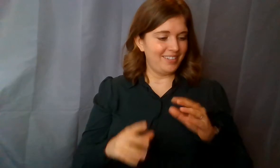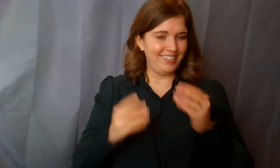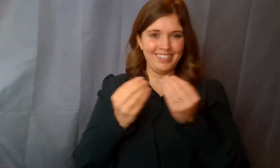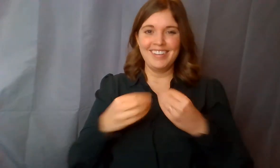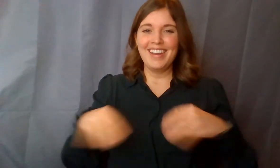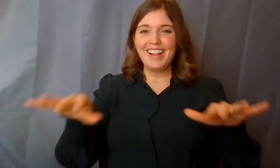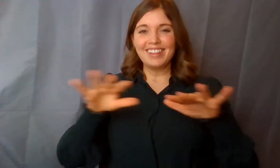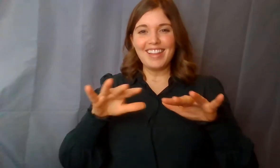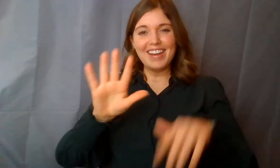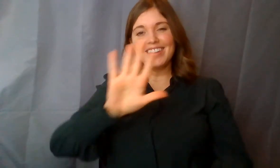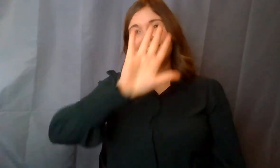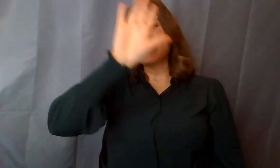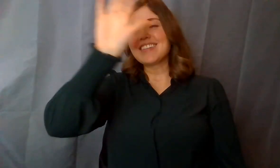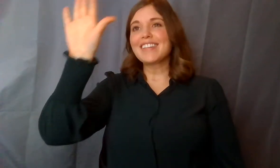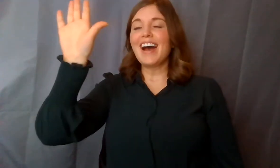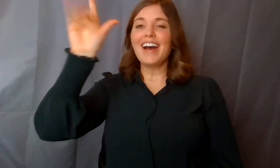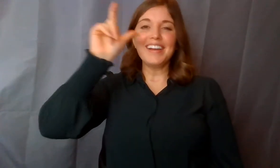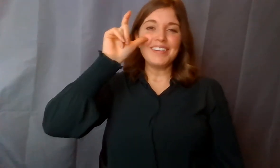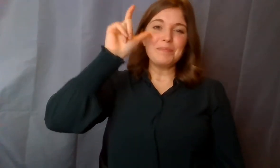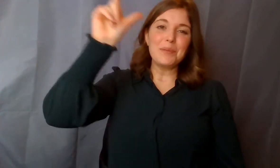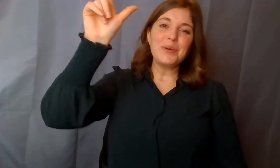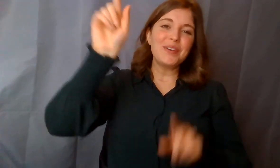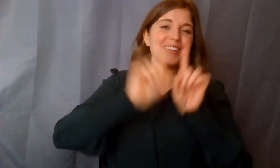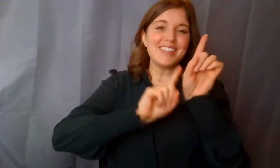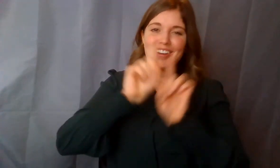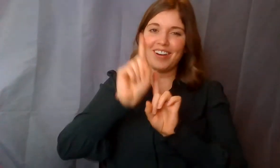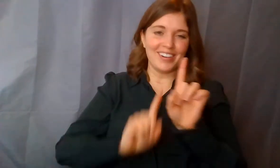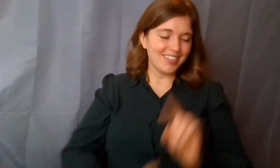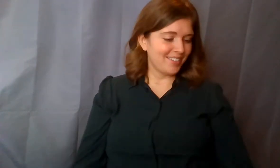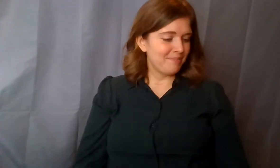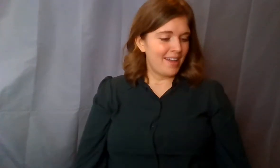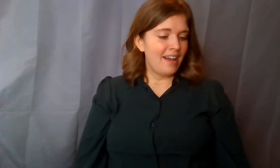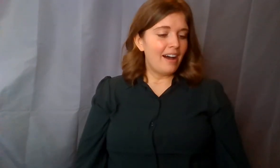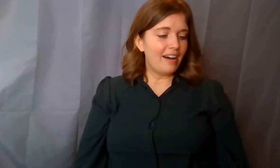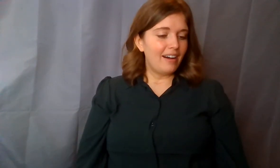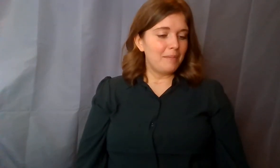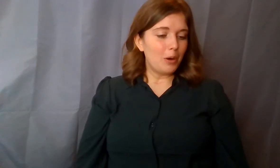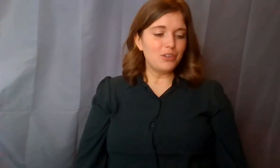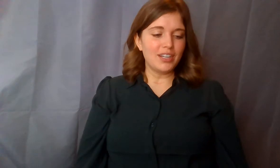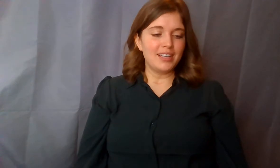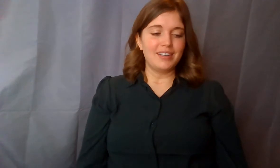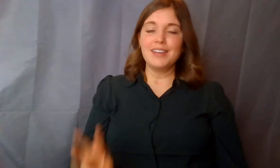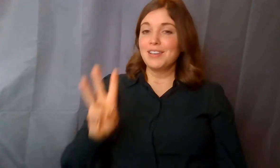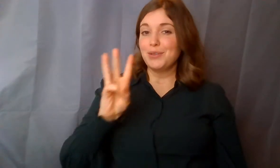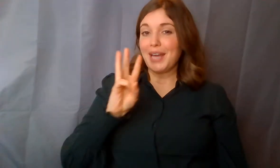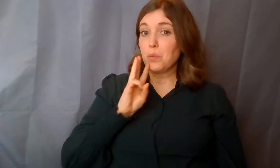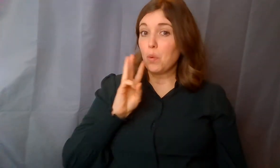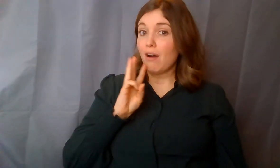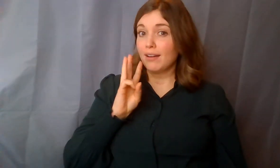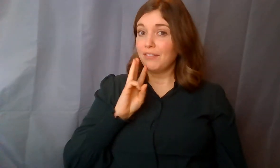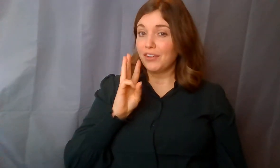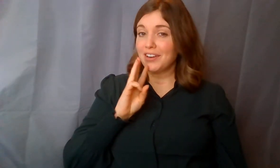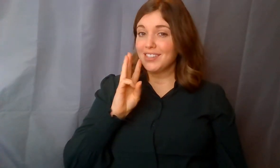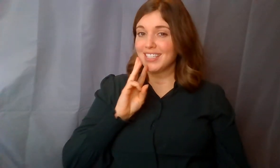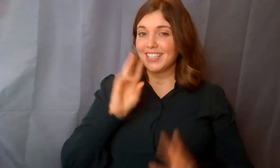peace. Land and sky and moon and stars. Ocean. You sign water first and